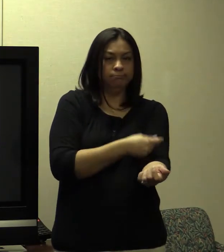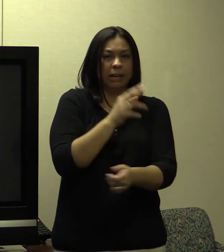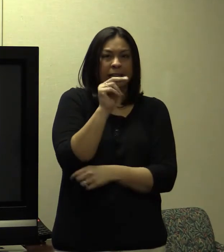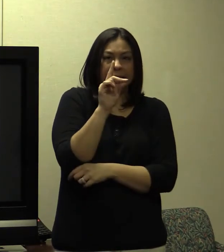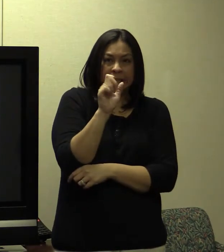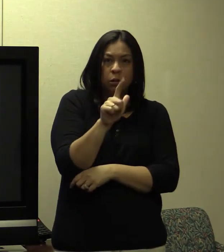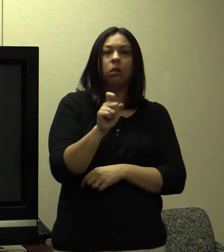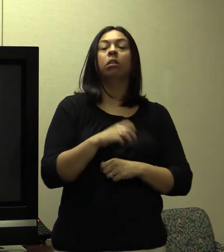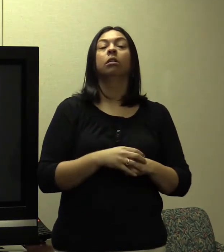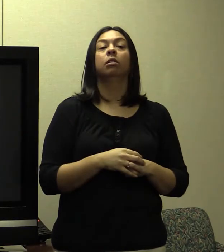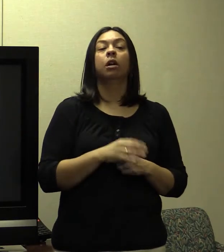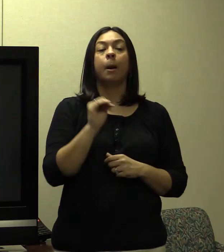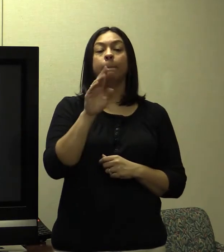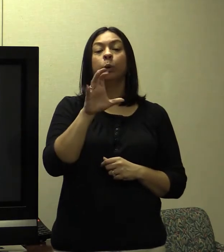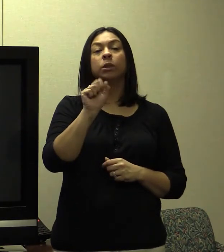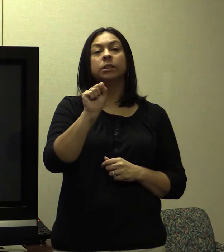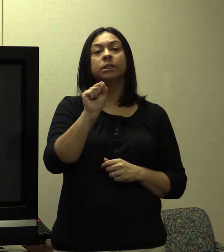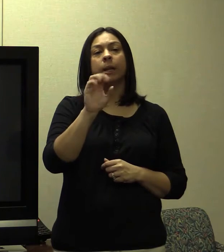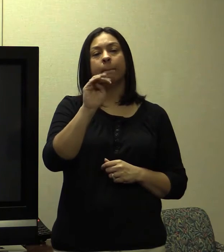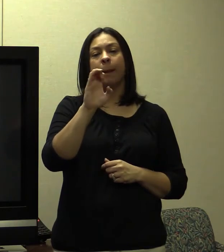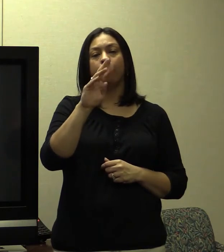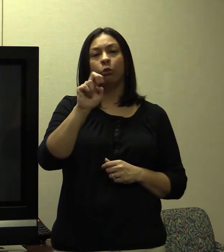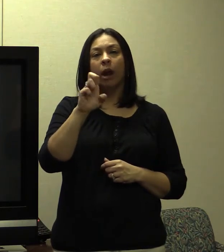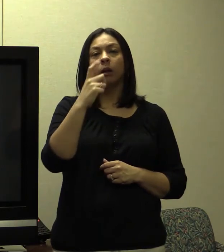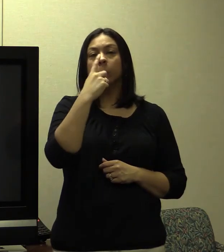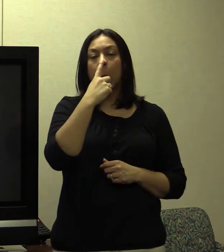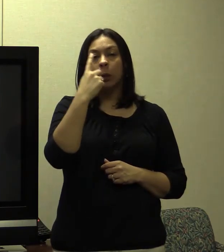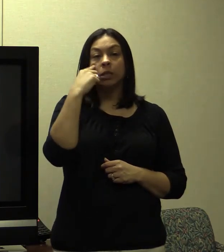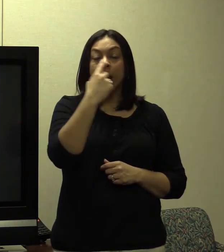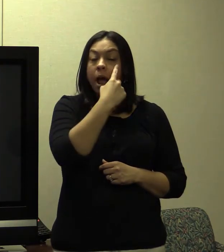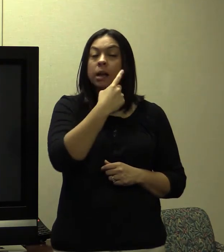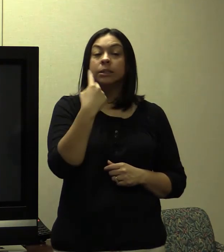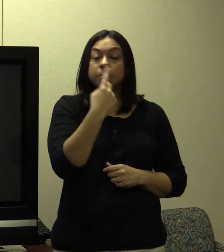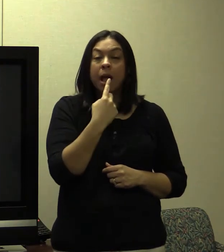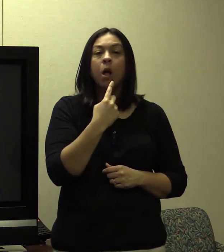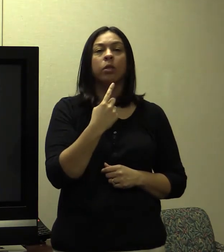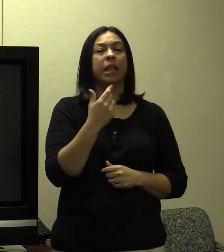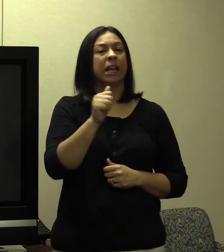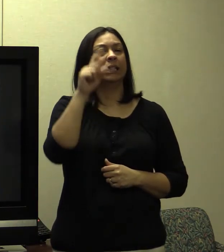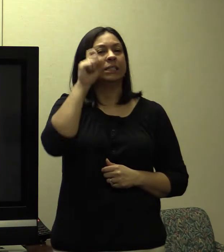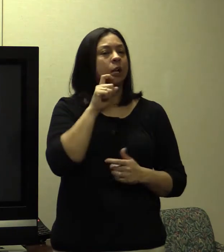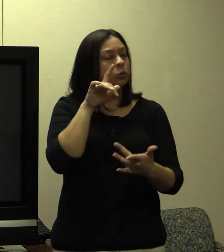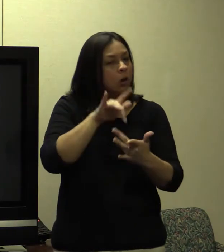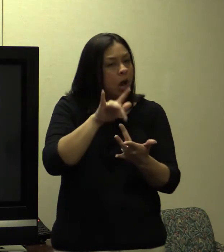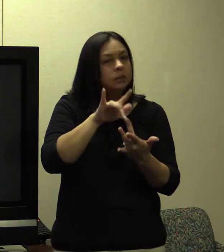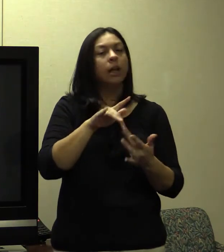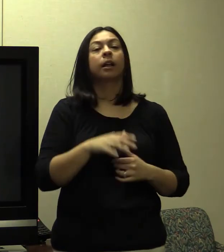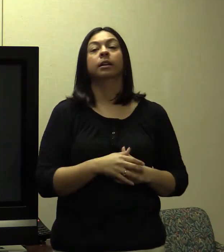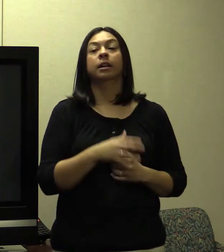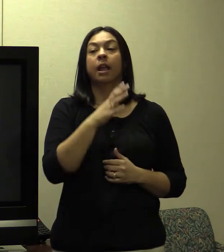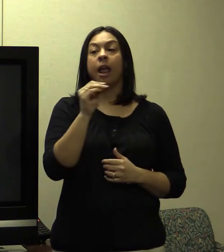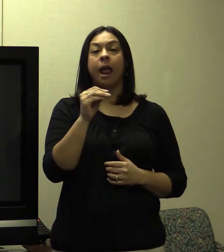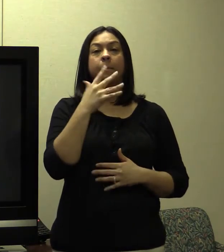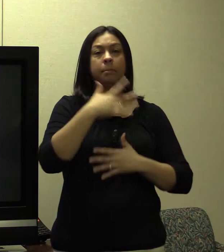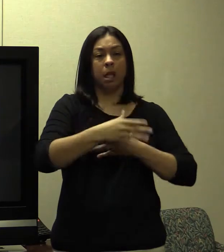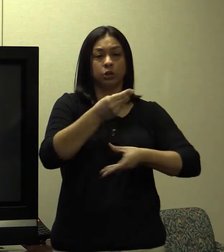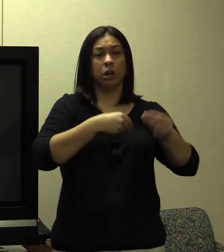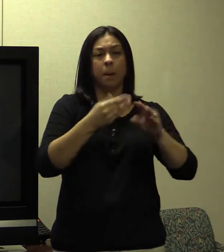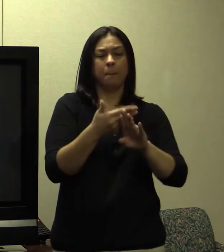mucous membrane exposure, sexual contact, and blood transfusion before